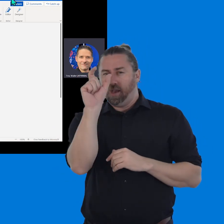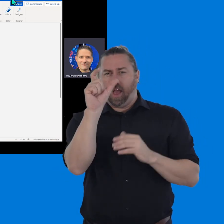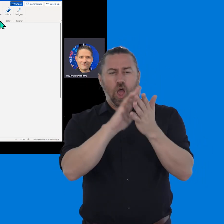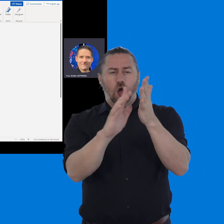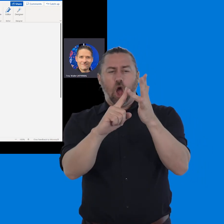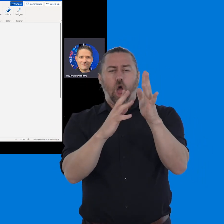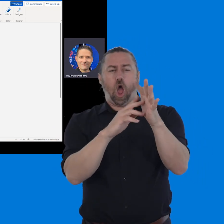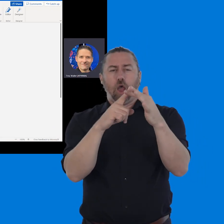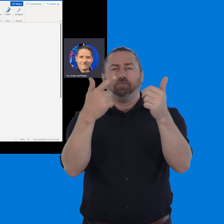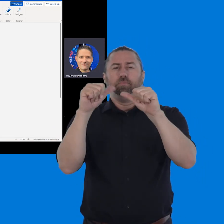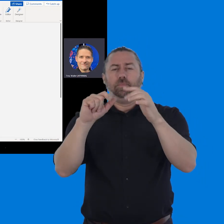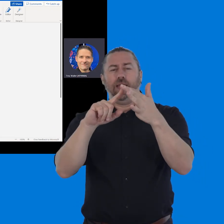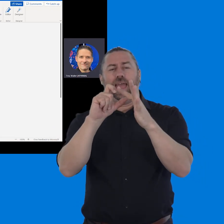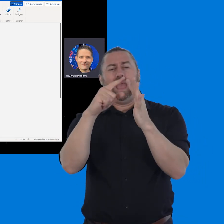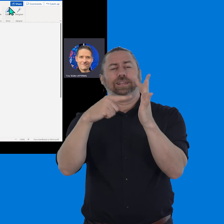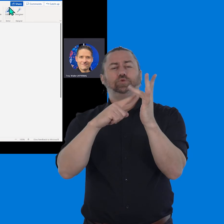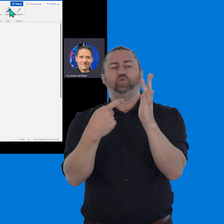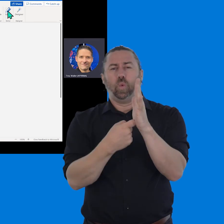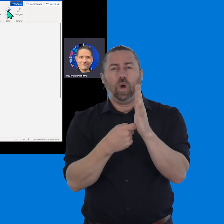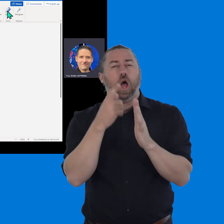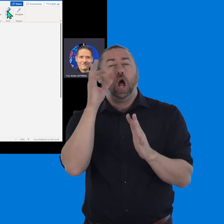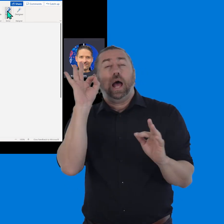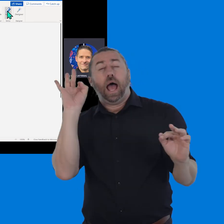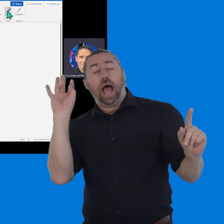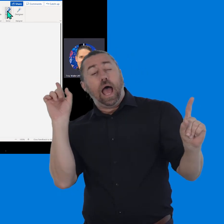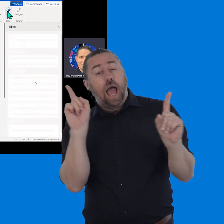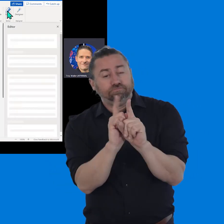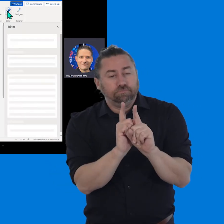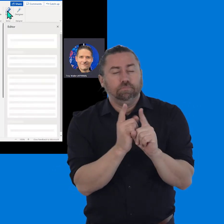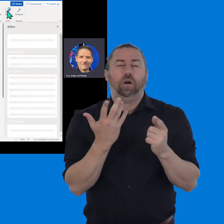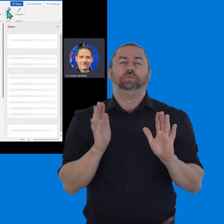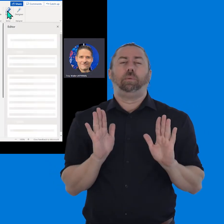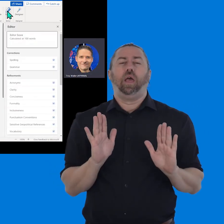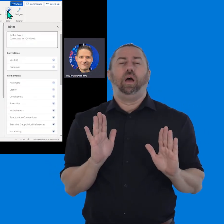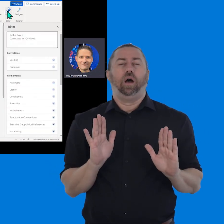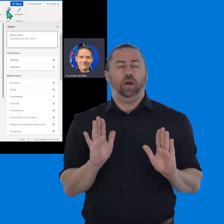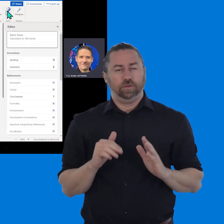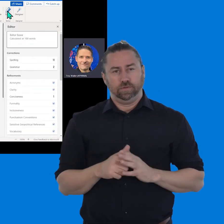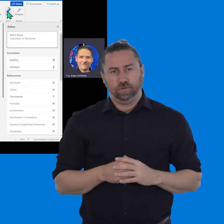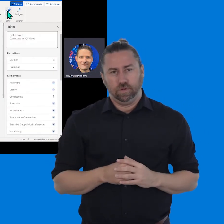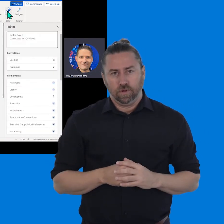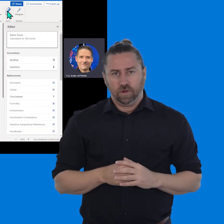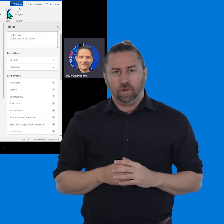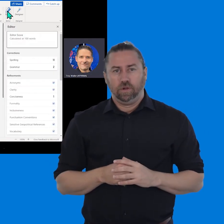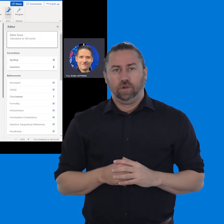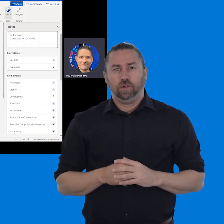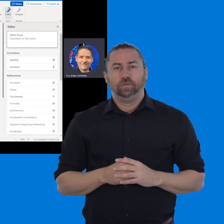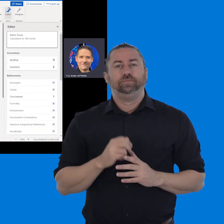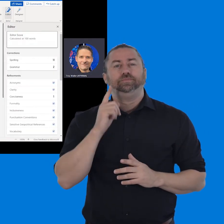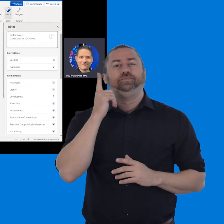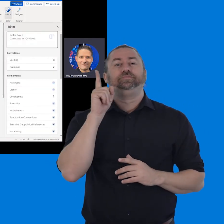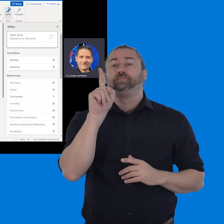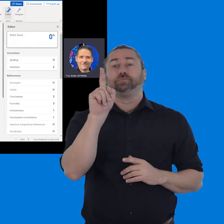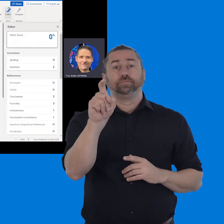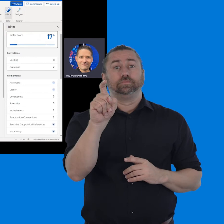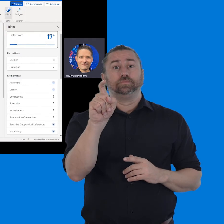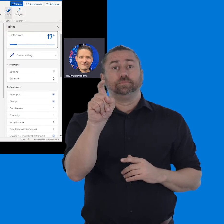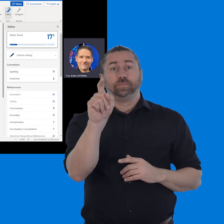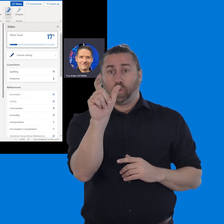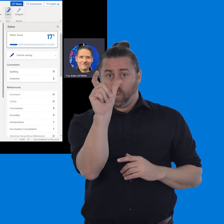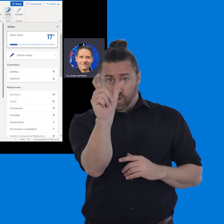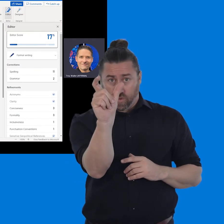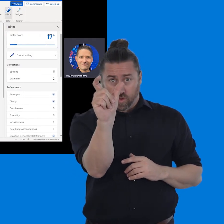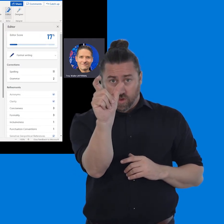got my Editor button, again, living in the Home tab. It's not quite the same, but it's very similar. But the first thing I want to point out to you is